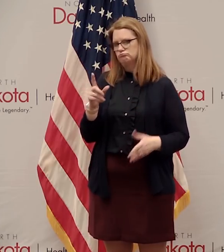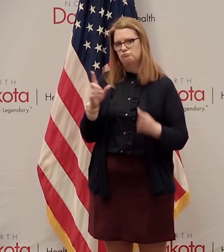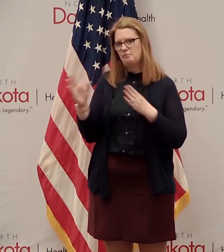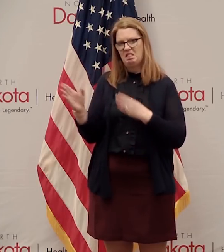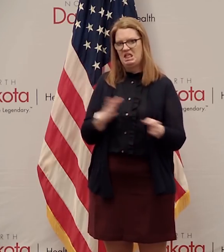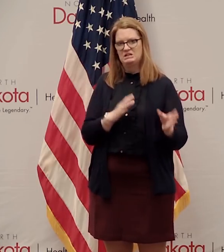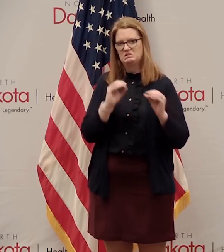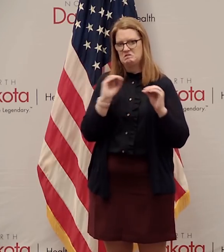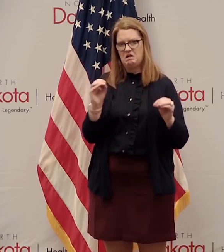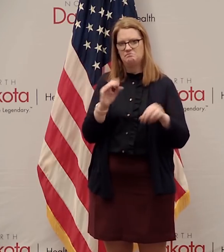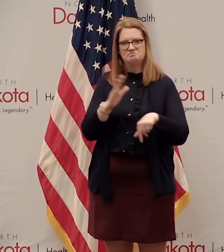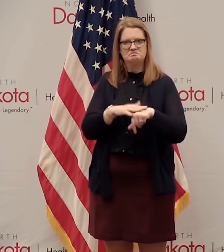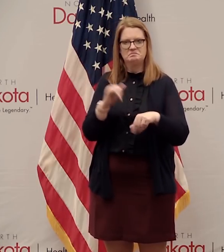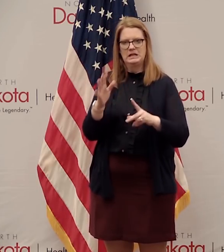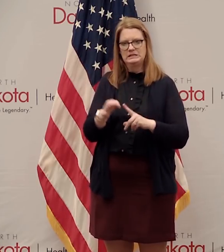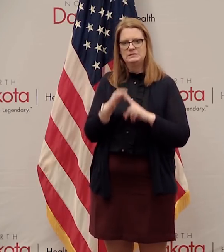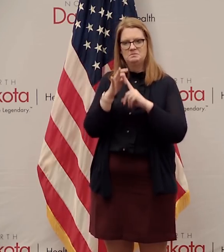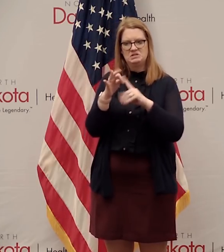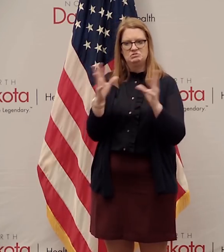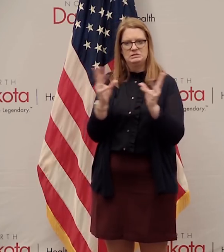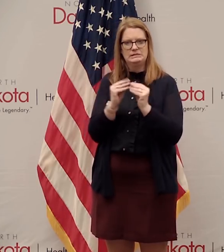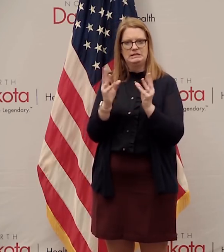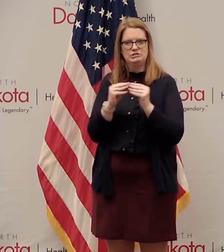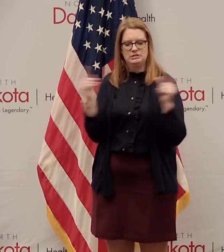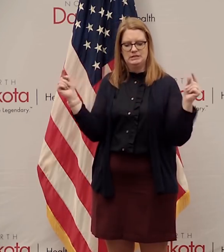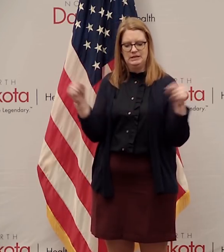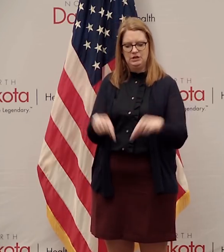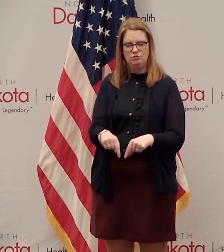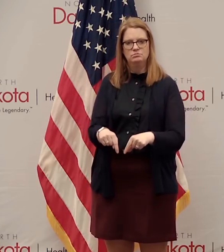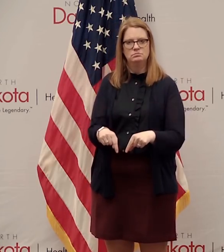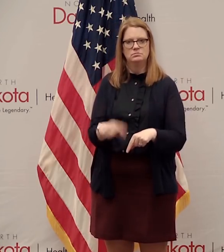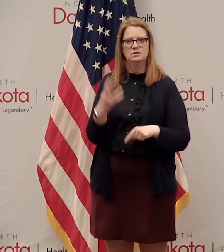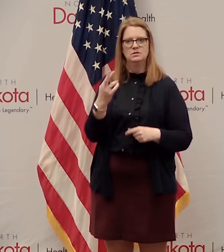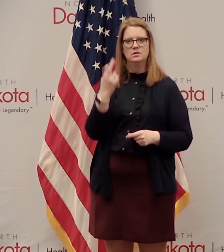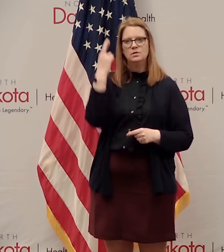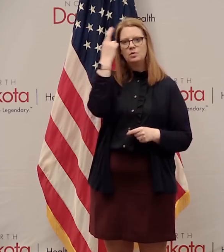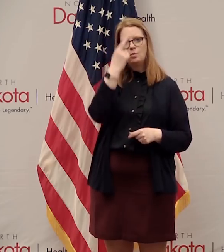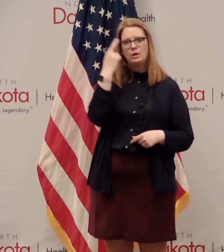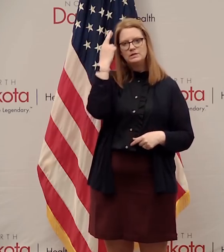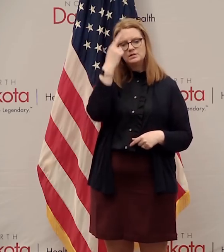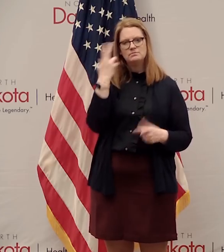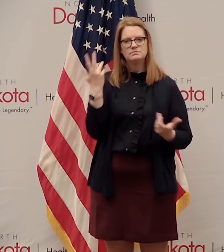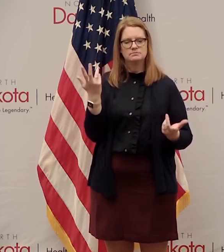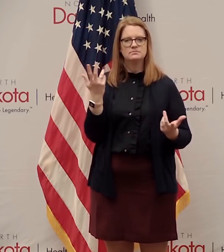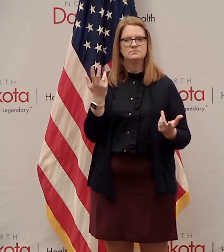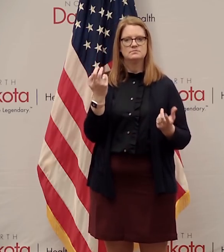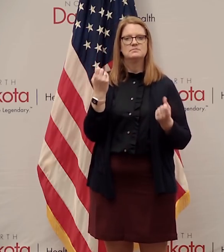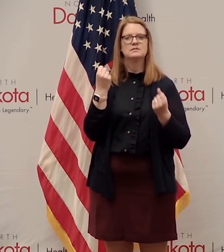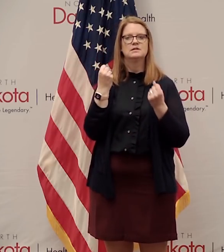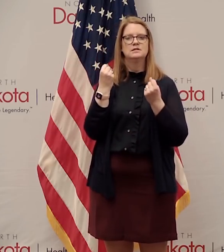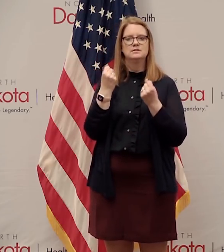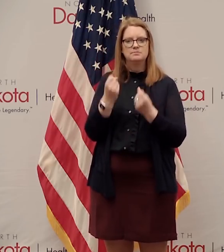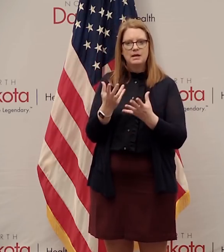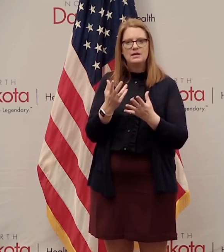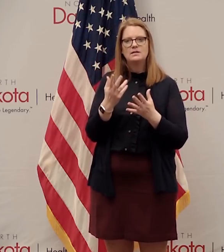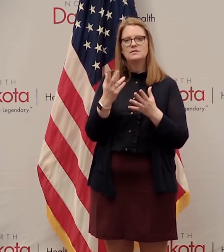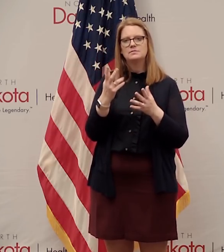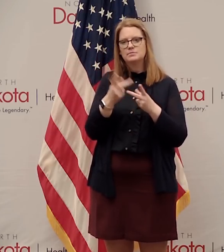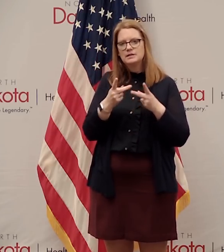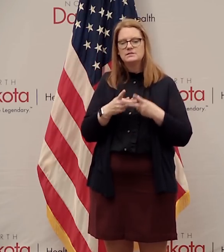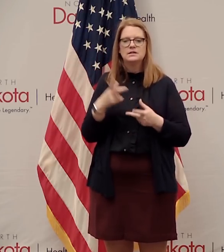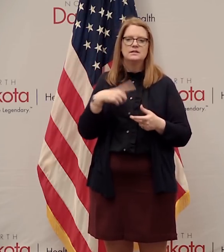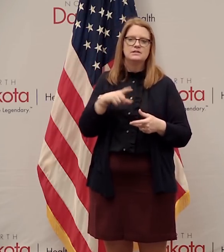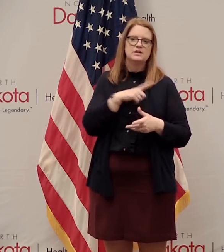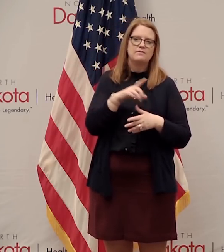plans to call a special session. And the reason being is that we've got a number of mechanisms that are in place. The Legislative Council,